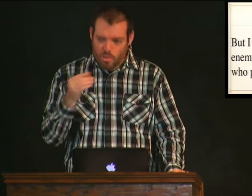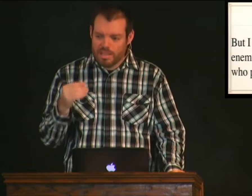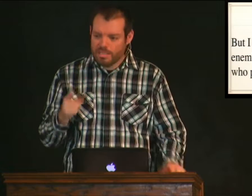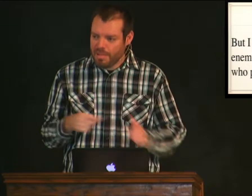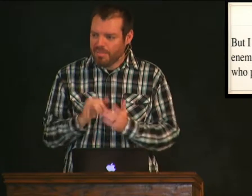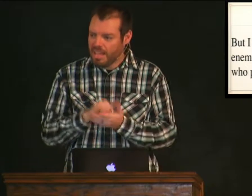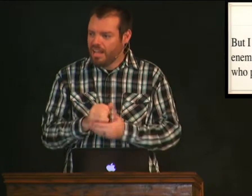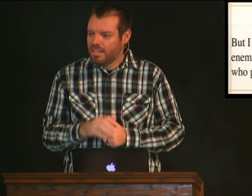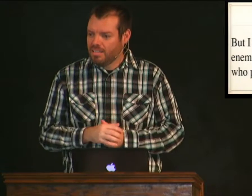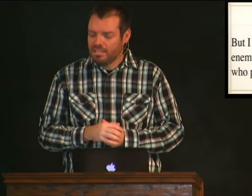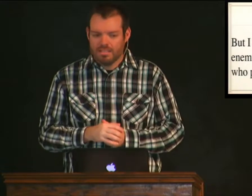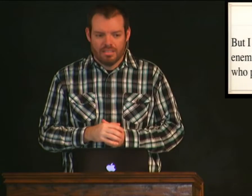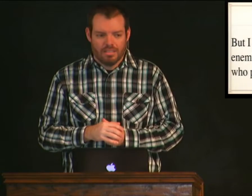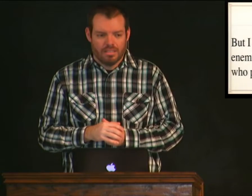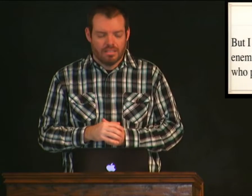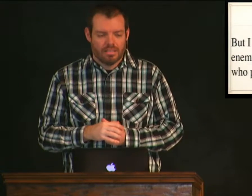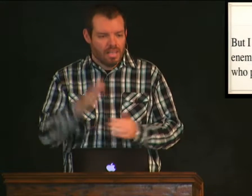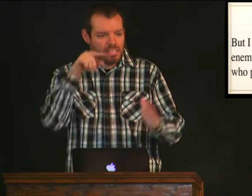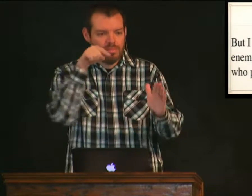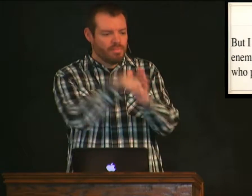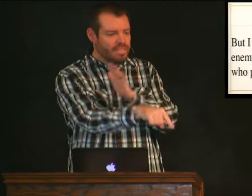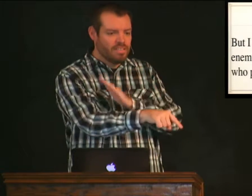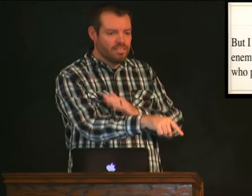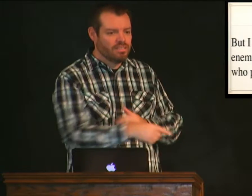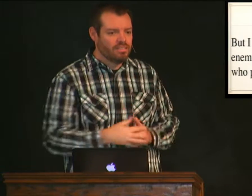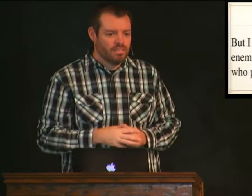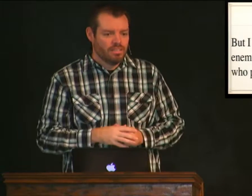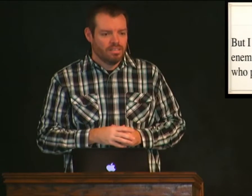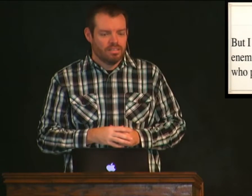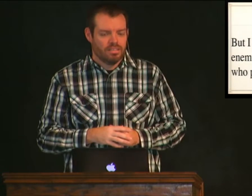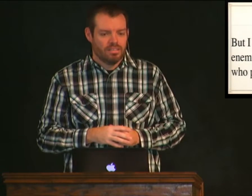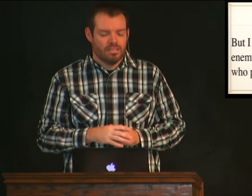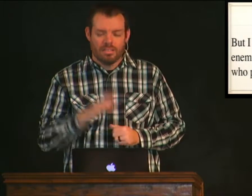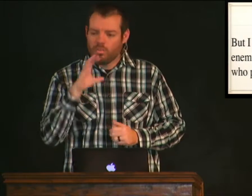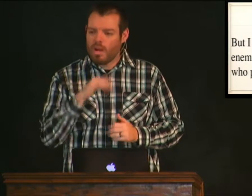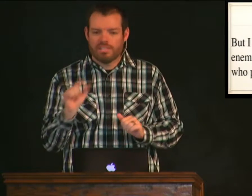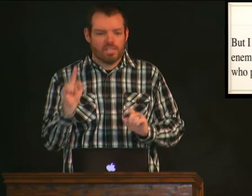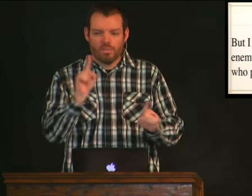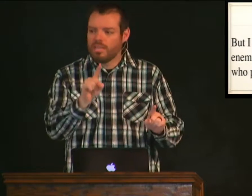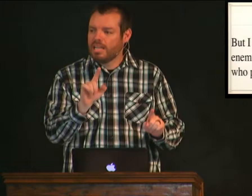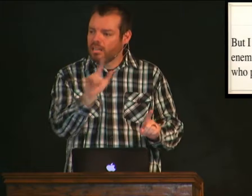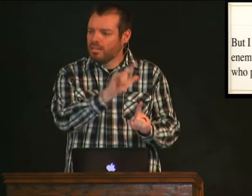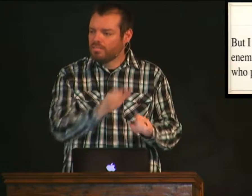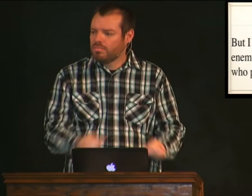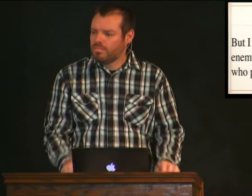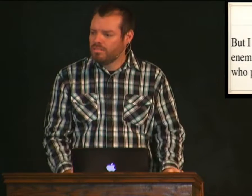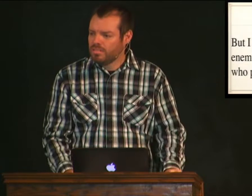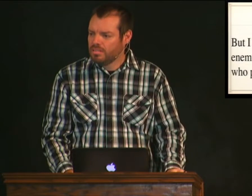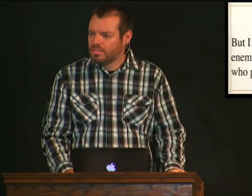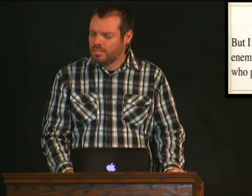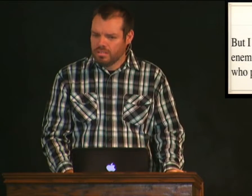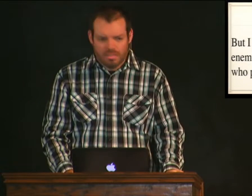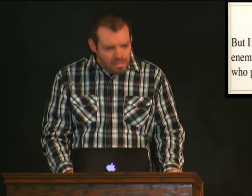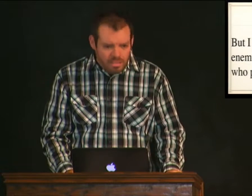I've heard stories about that. The husband's been killed and the wife still went and loved them.